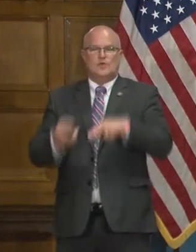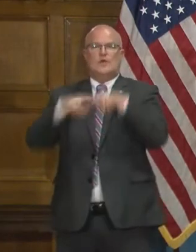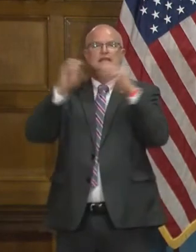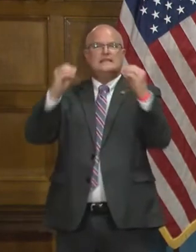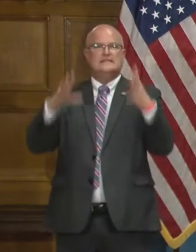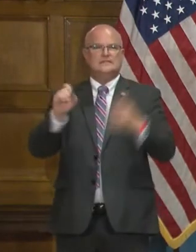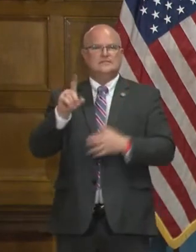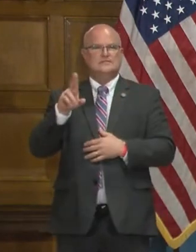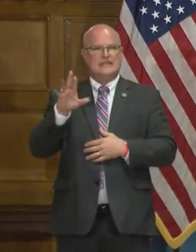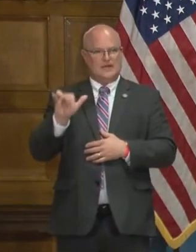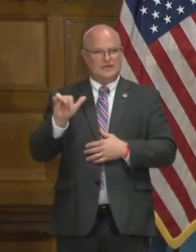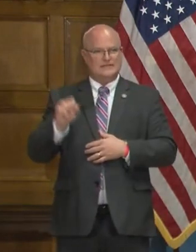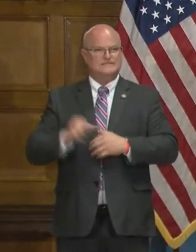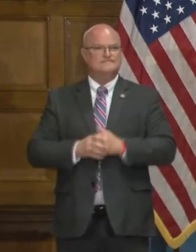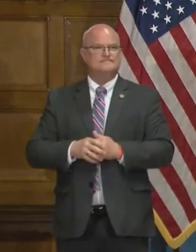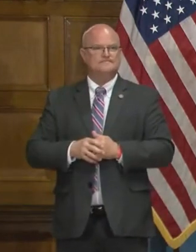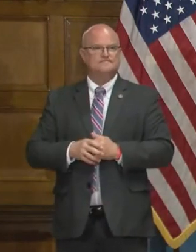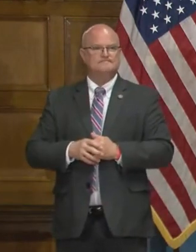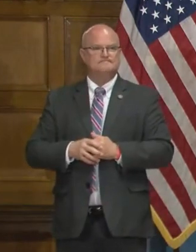teacher salary.